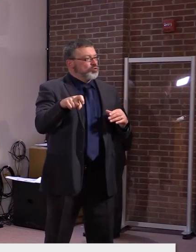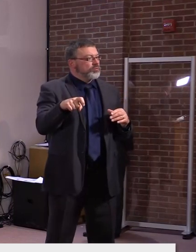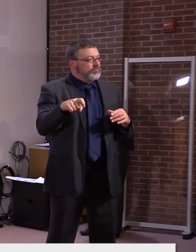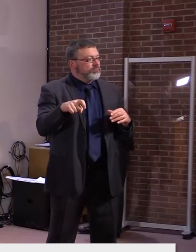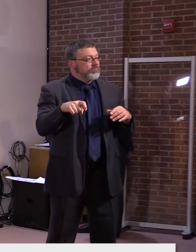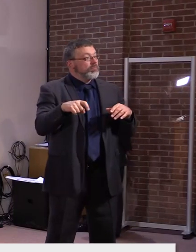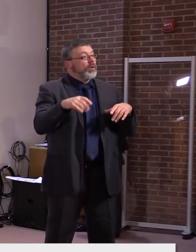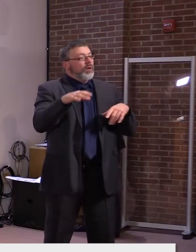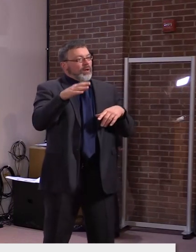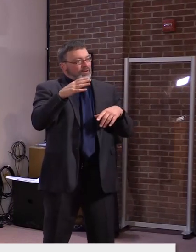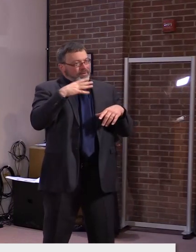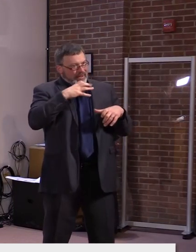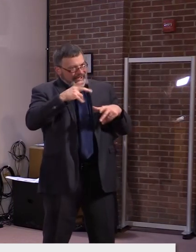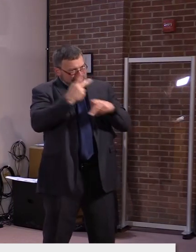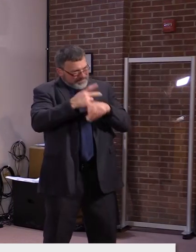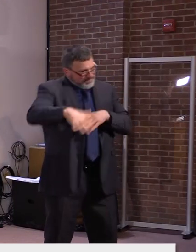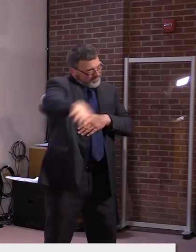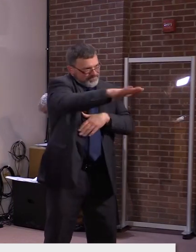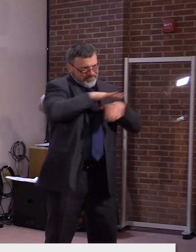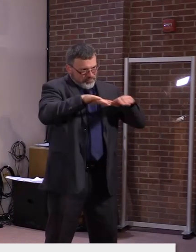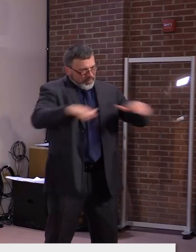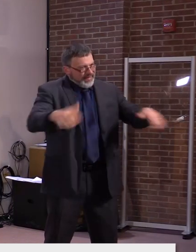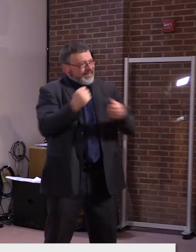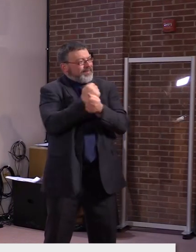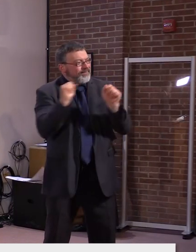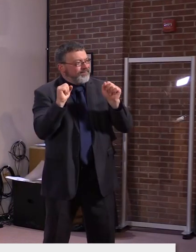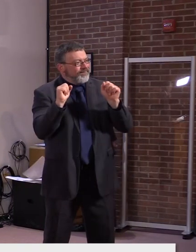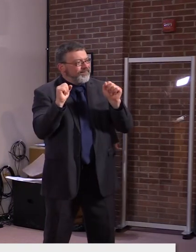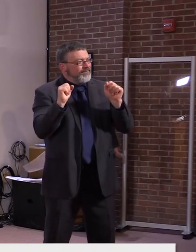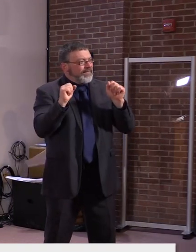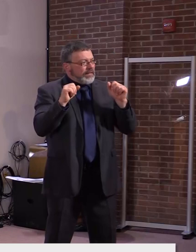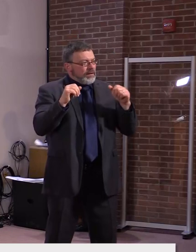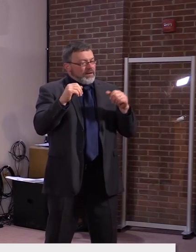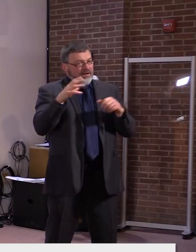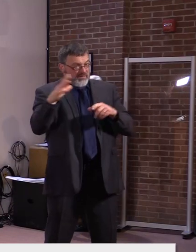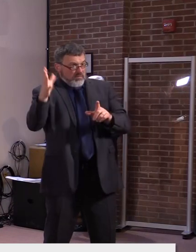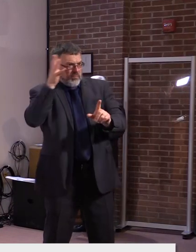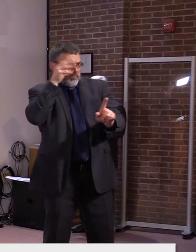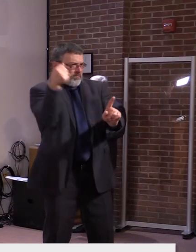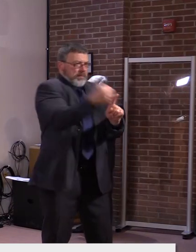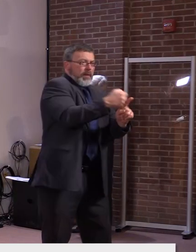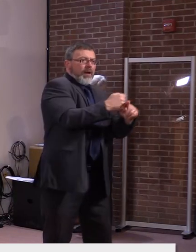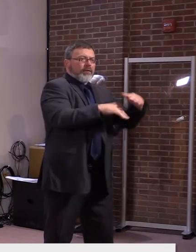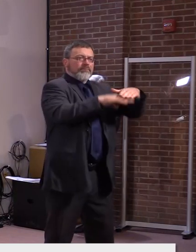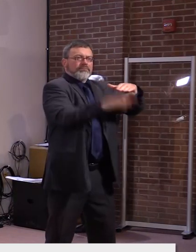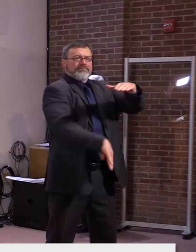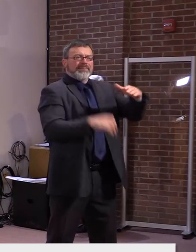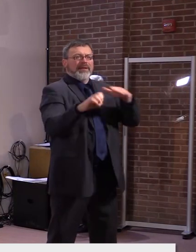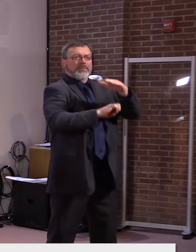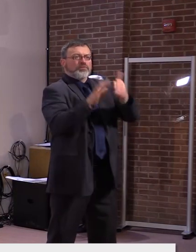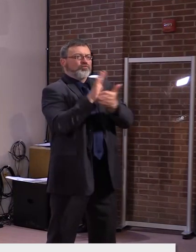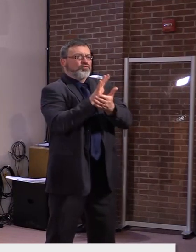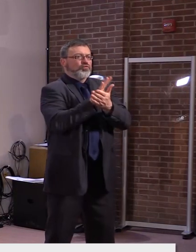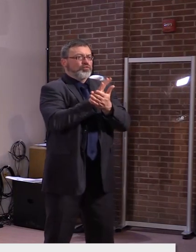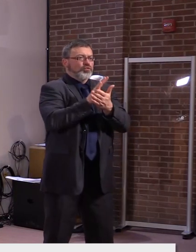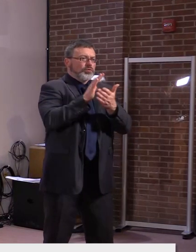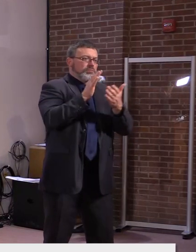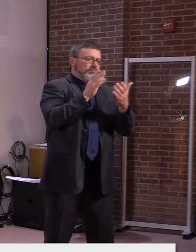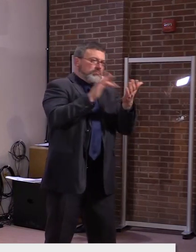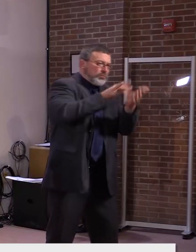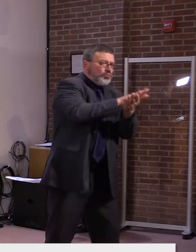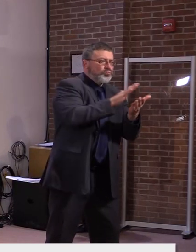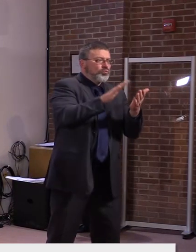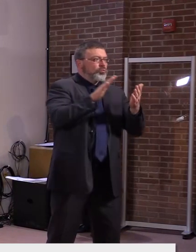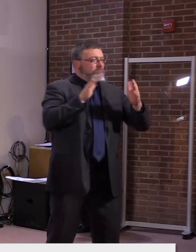game changer in terms of our operating elementary schools in particular and managing the cases at the younger grades. Secondly,